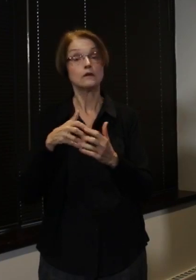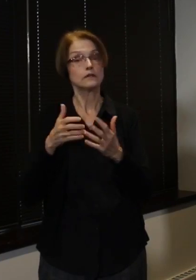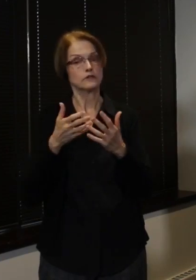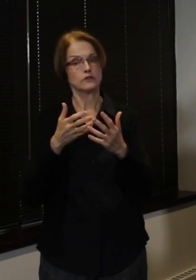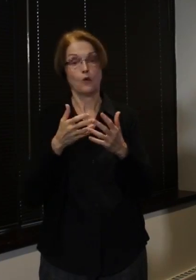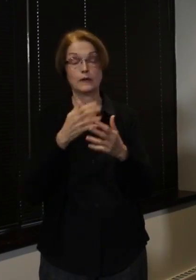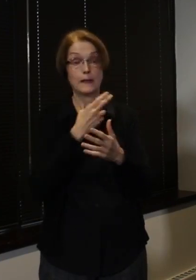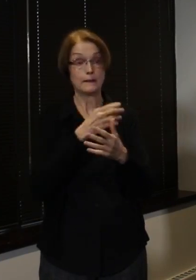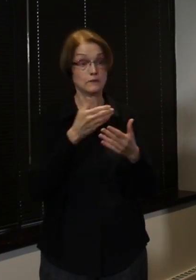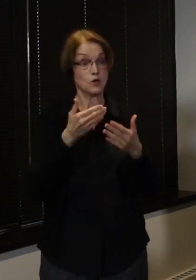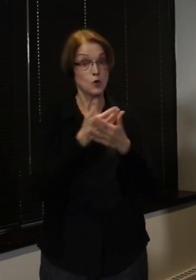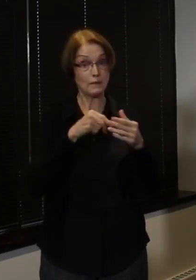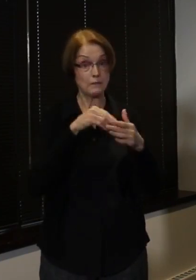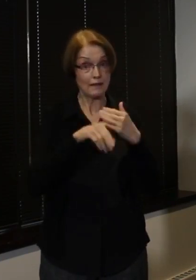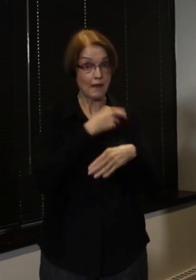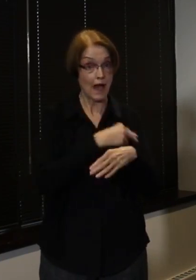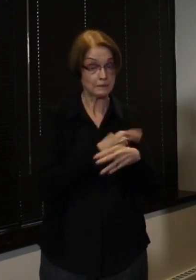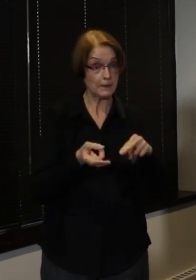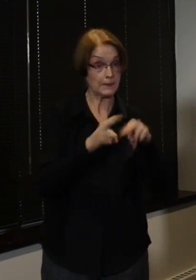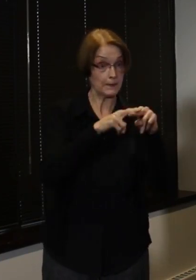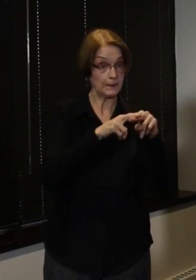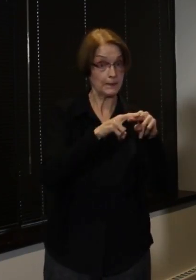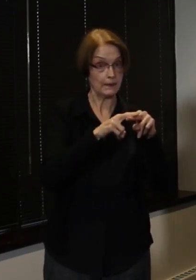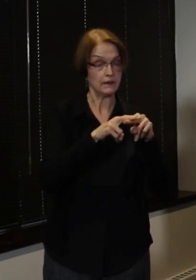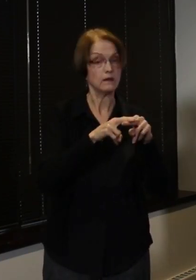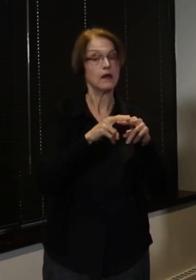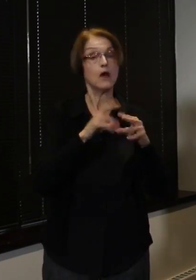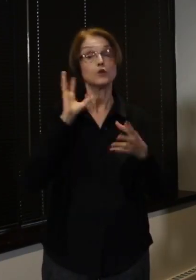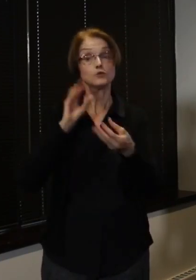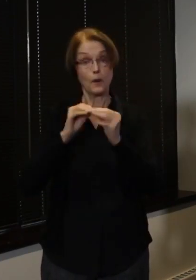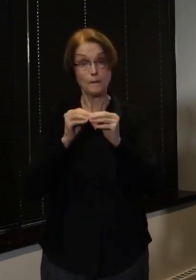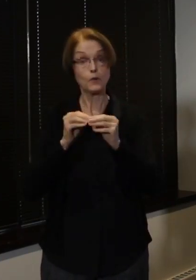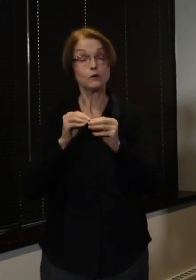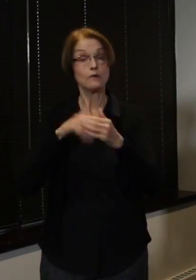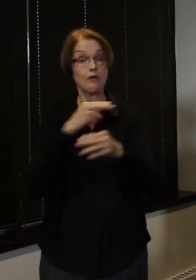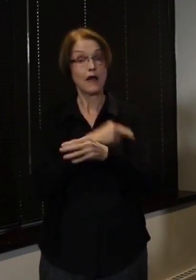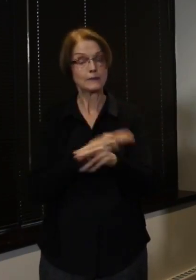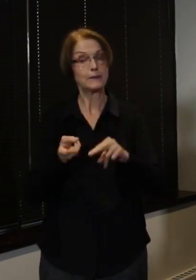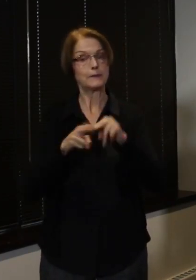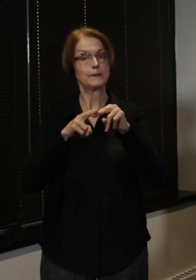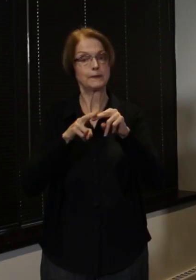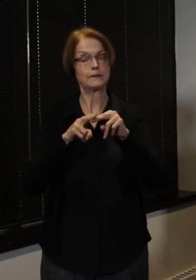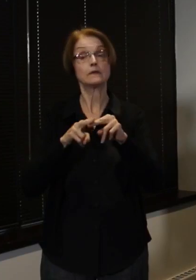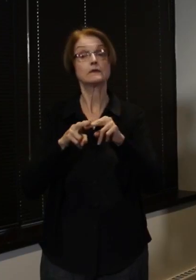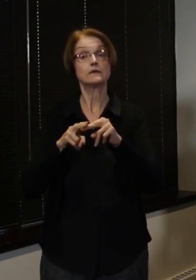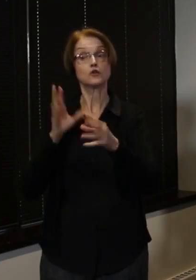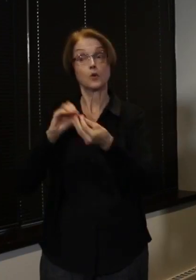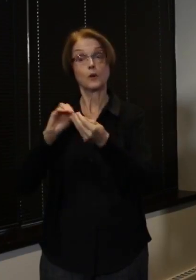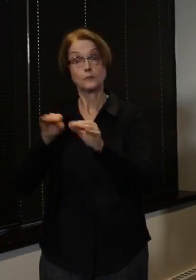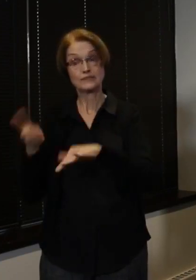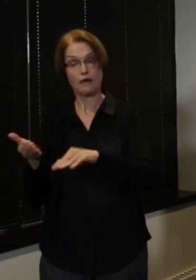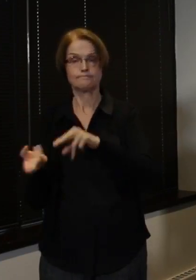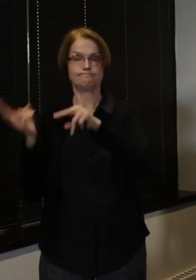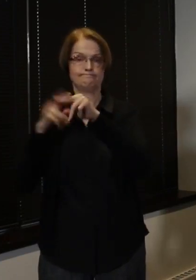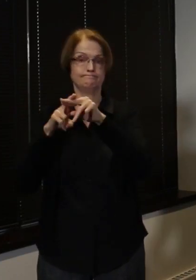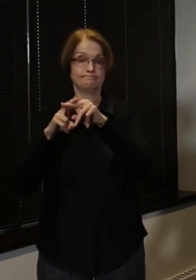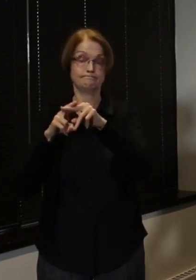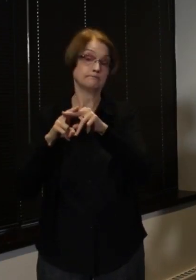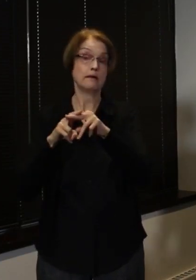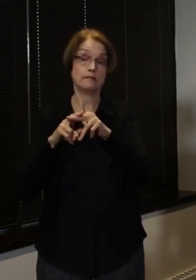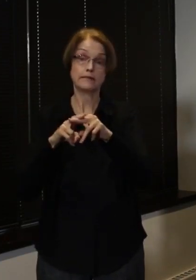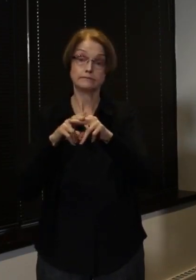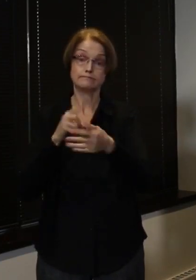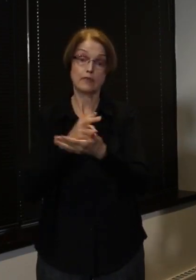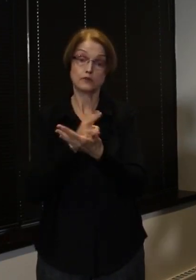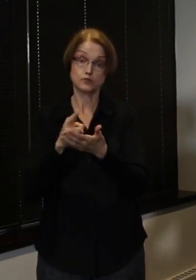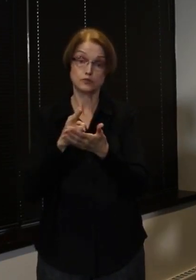in hospitalizations, and then the uptick in deaths. And this is just a sad reality of what happens